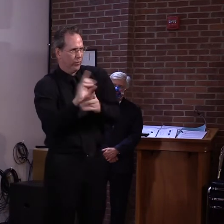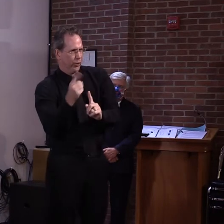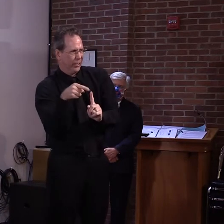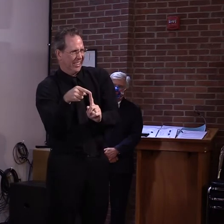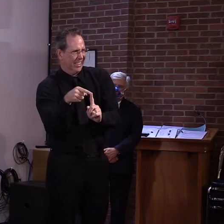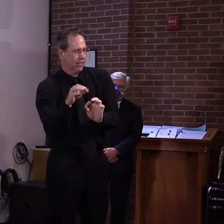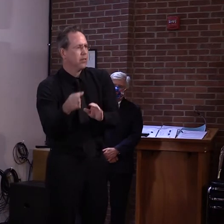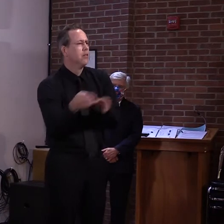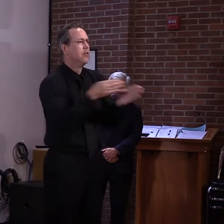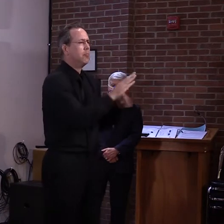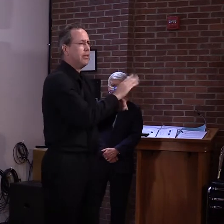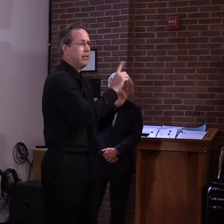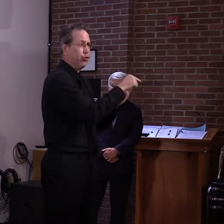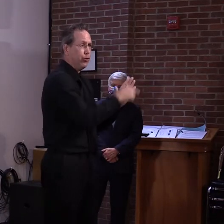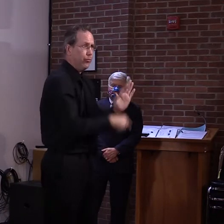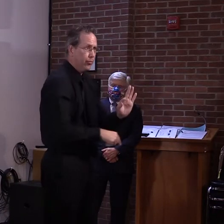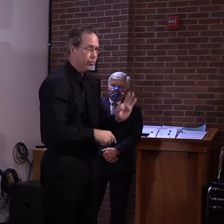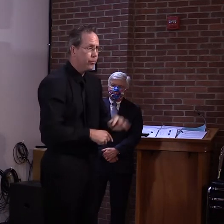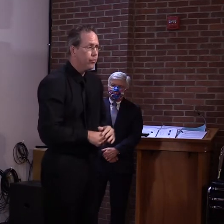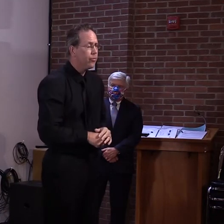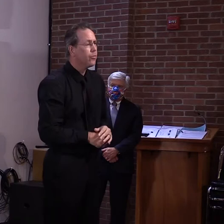difficult.